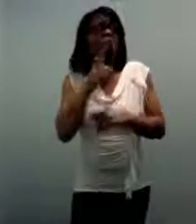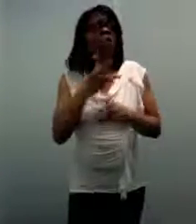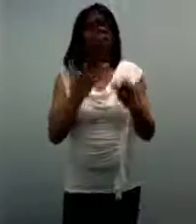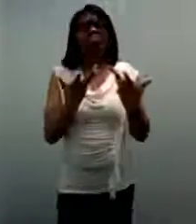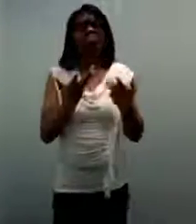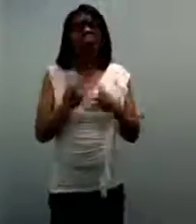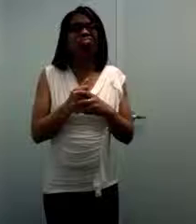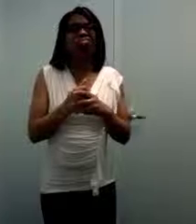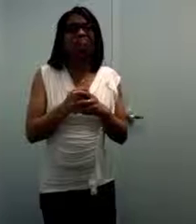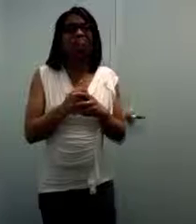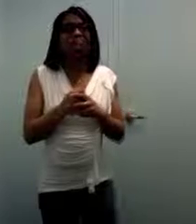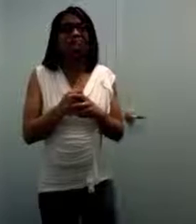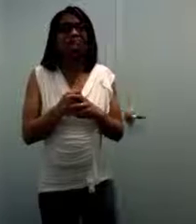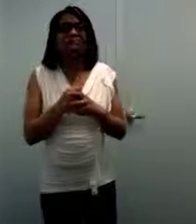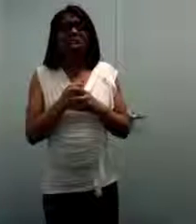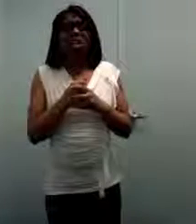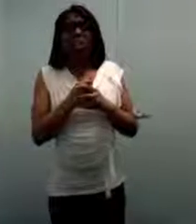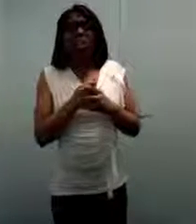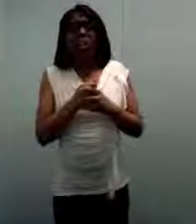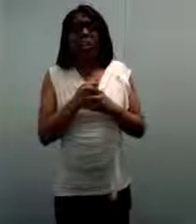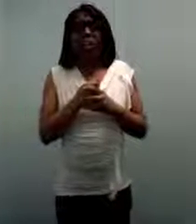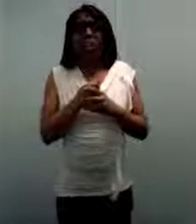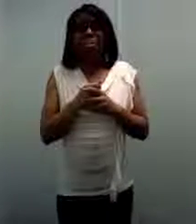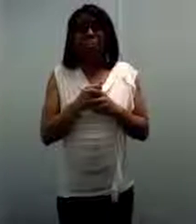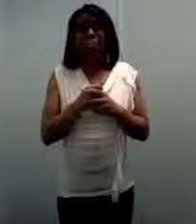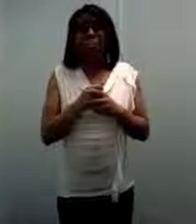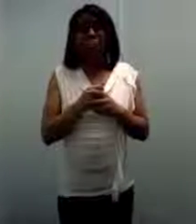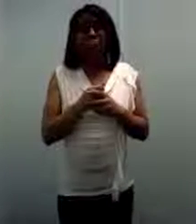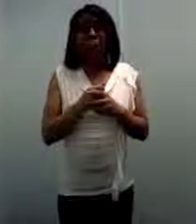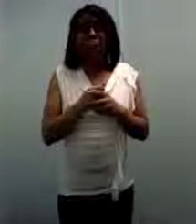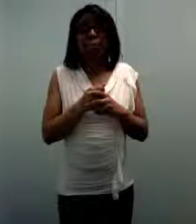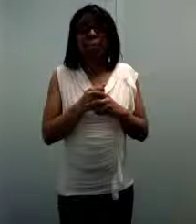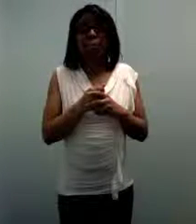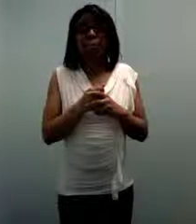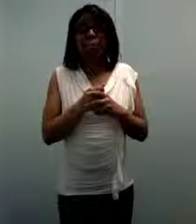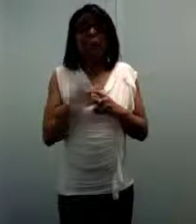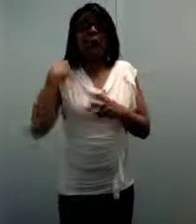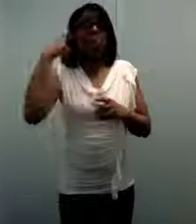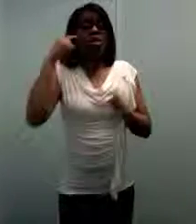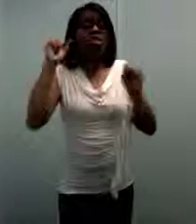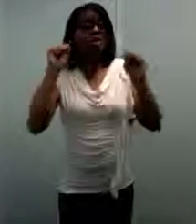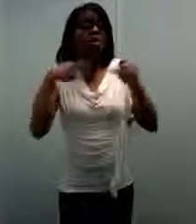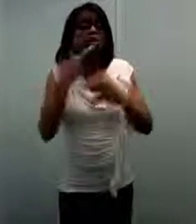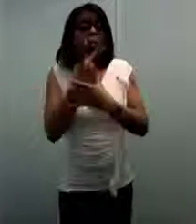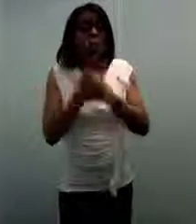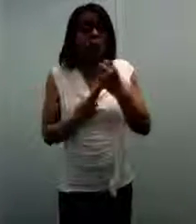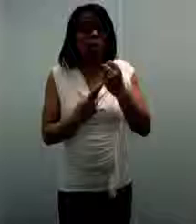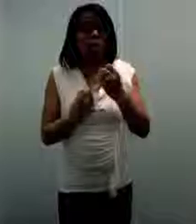between the vocational and the intellectual. But I think we can do both at the same time here.